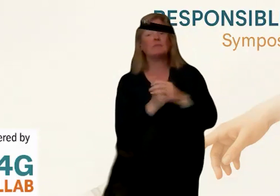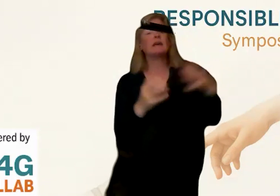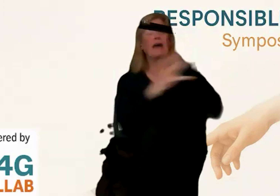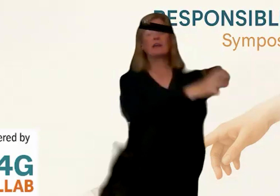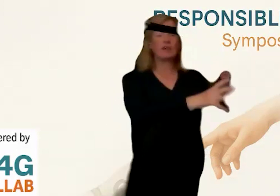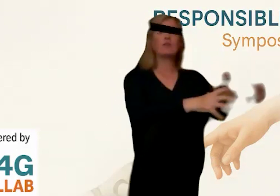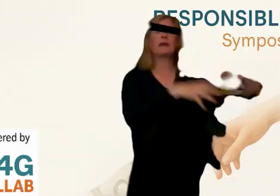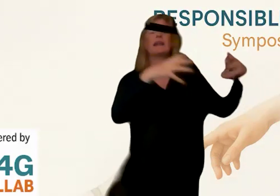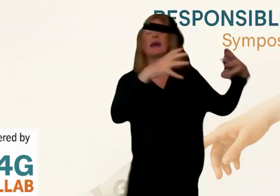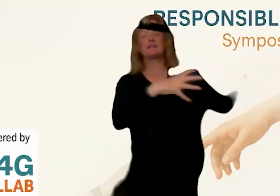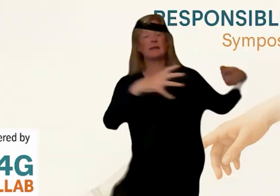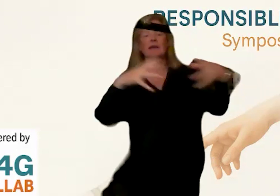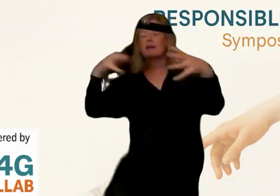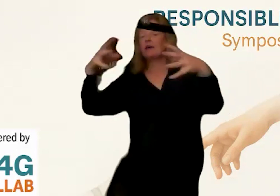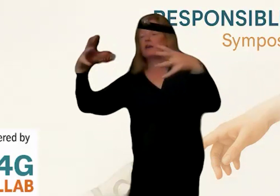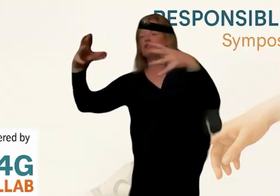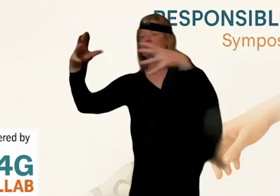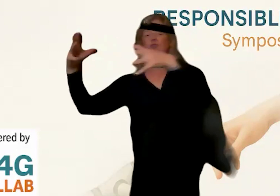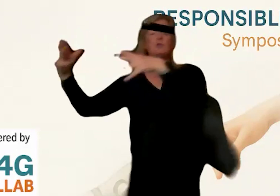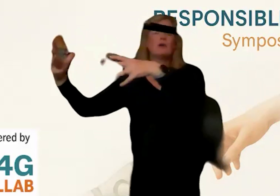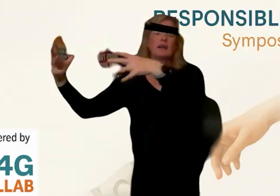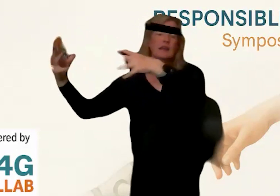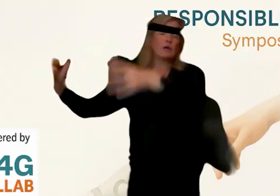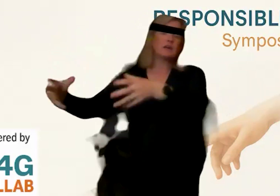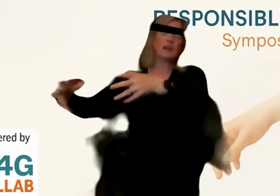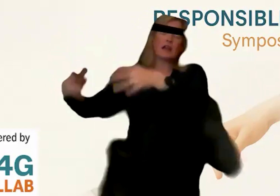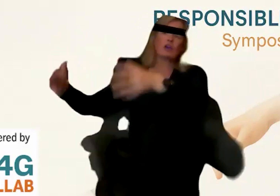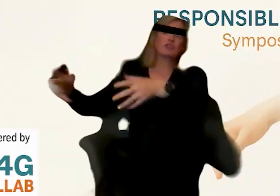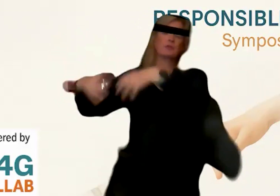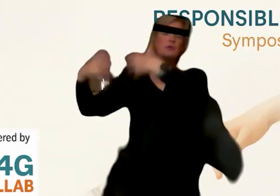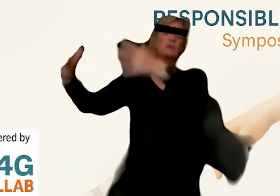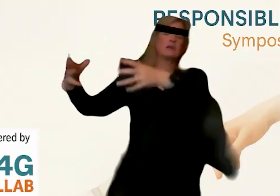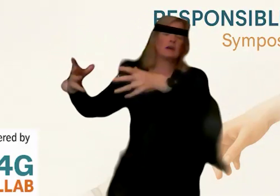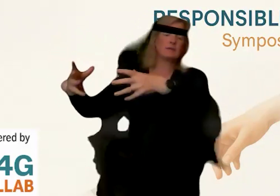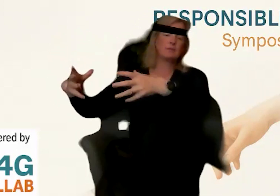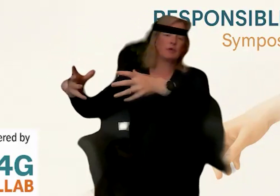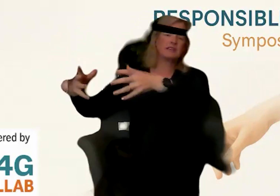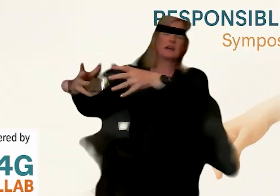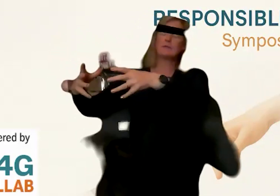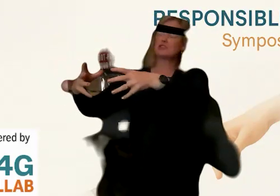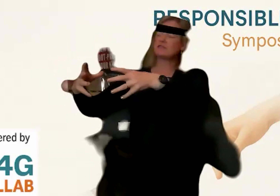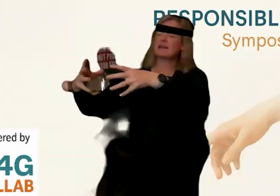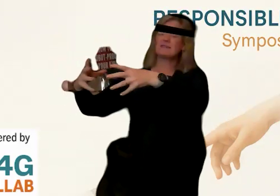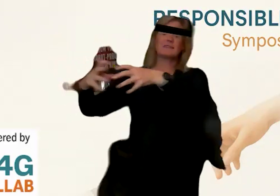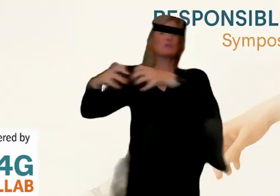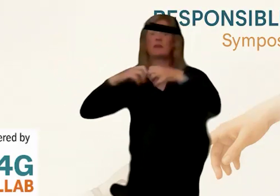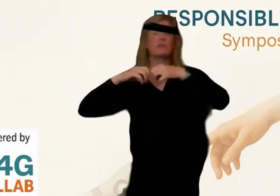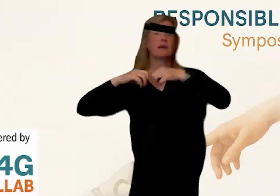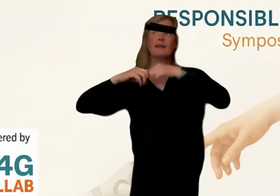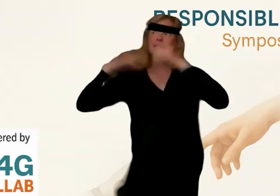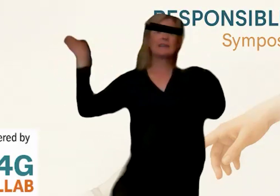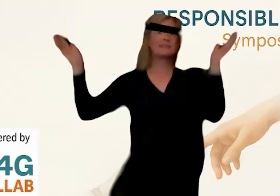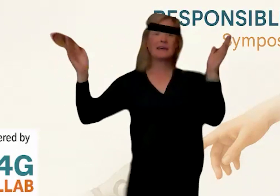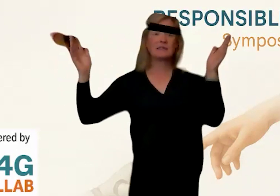way, but having gone from being an academic to, an entrepreneur, a multi-time chief scientist